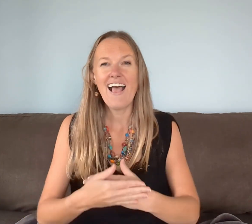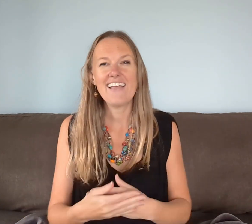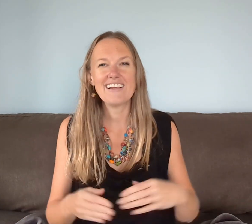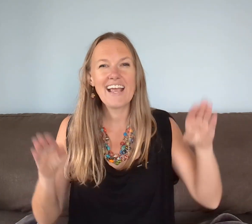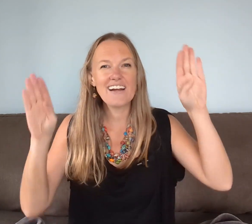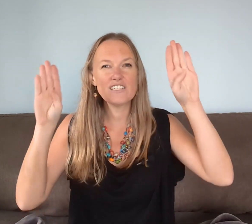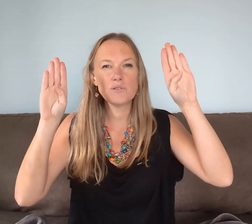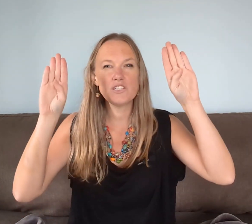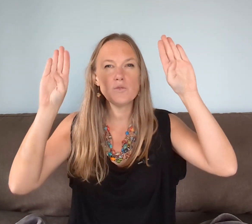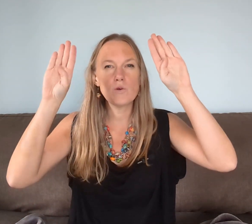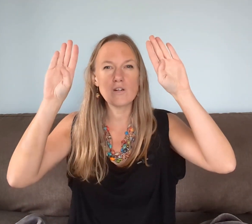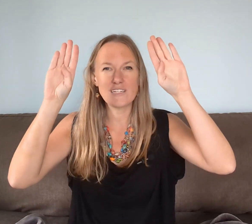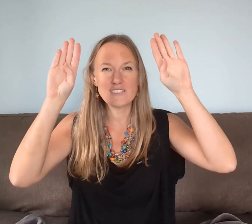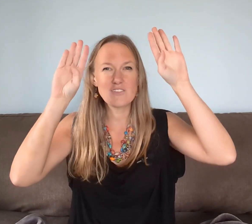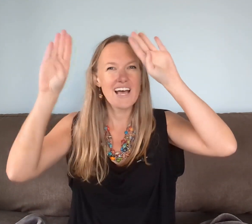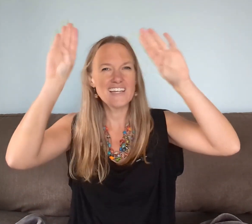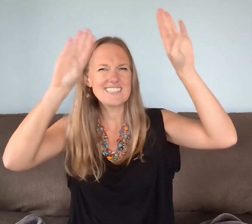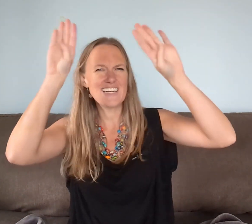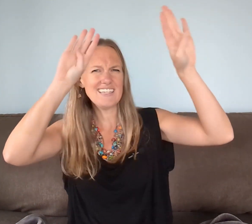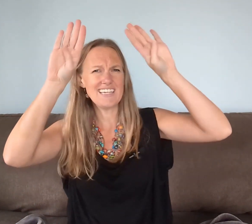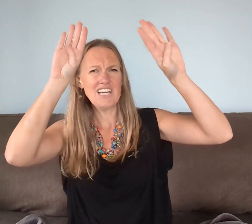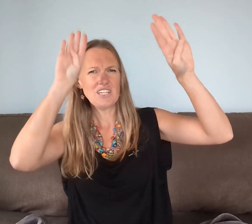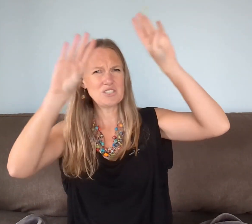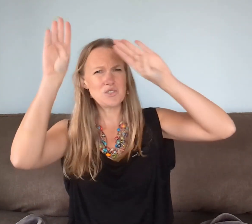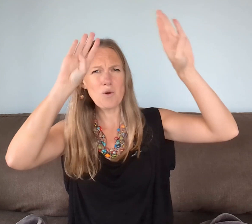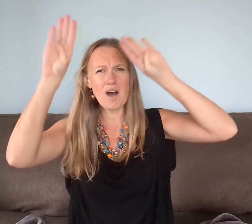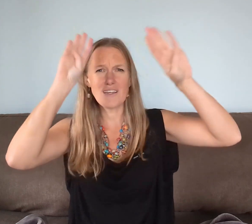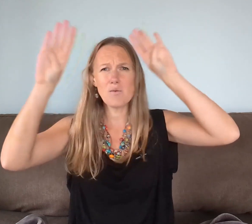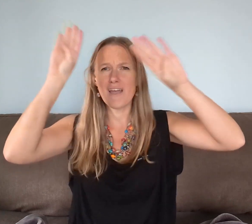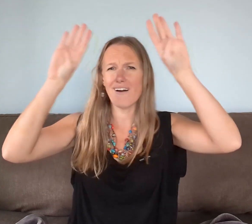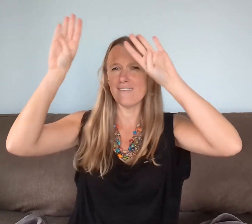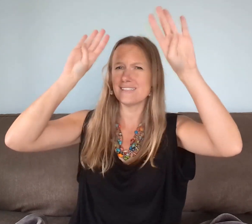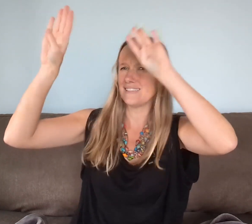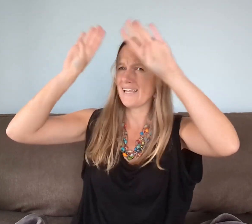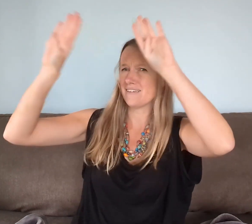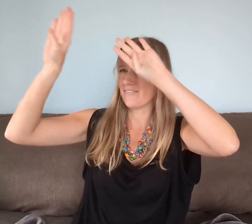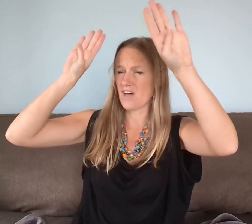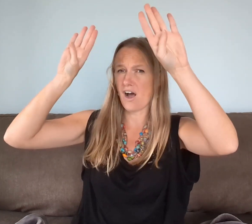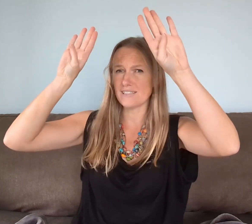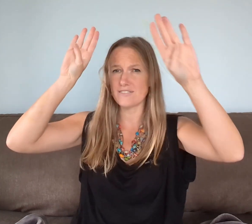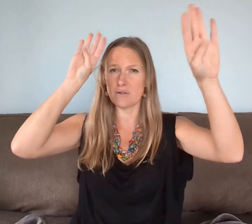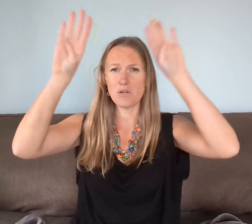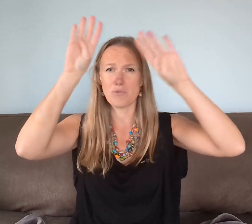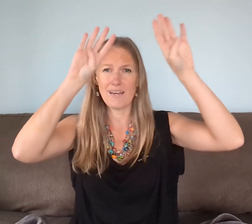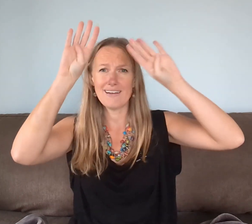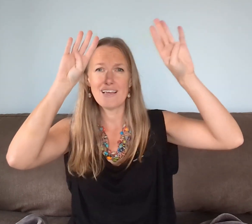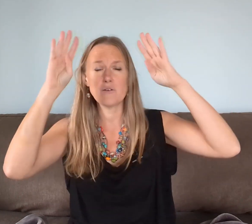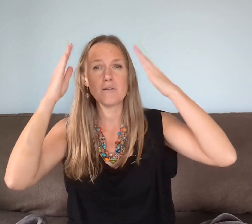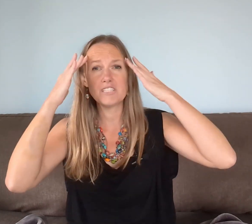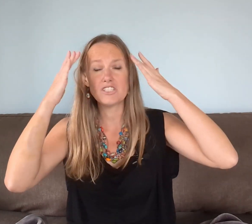And then cares, we're going to do worries. So for that, it's kind of like you're swatting away all these negative thoughts from your brain. And you want to make sure